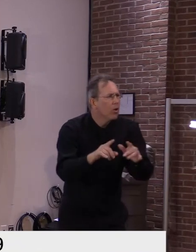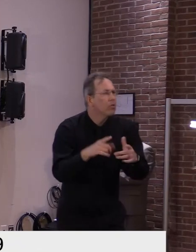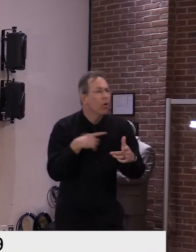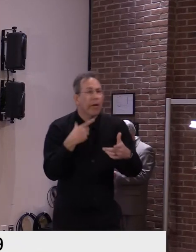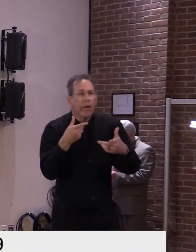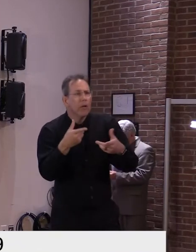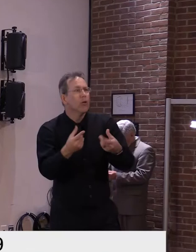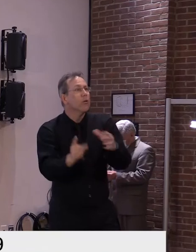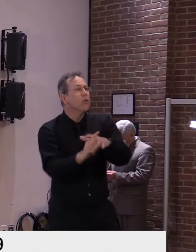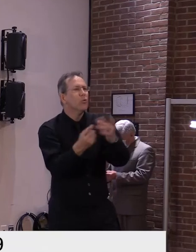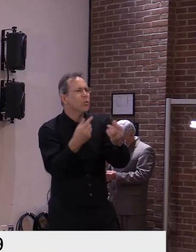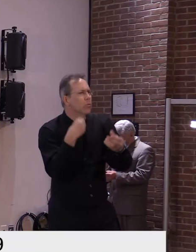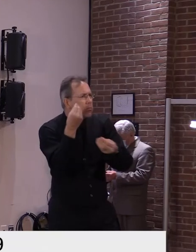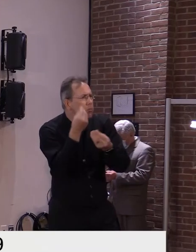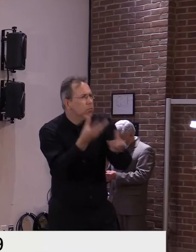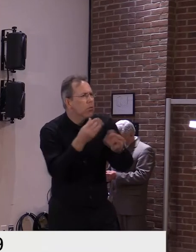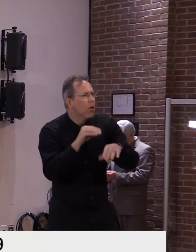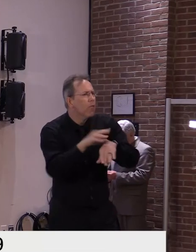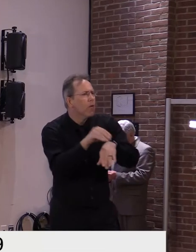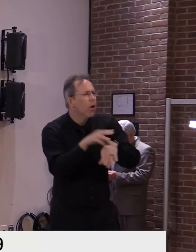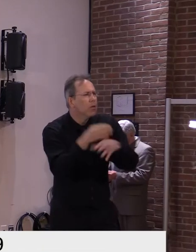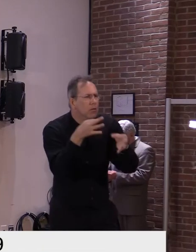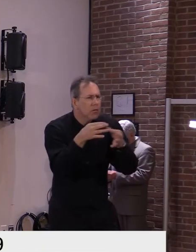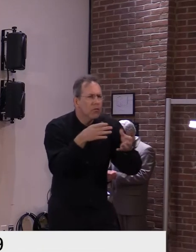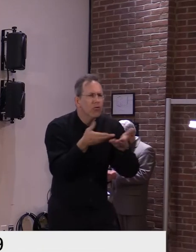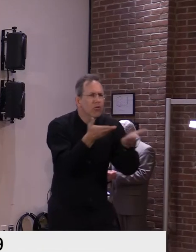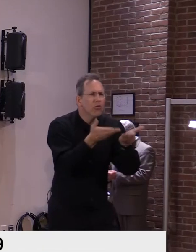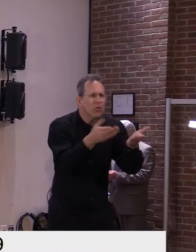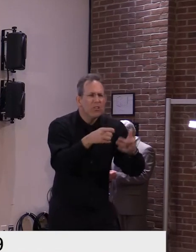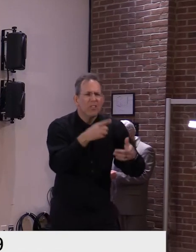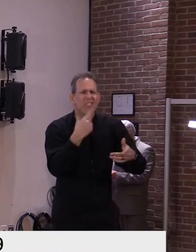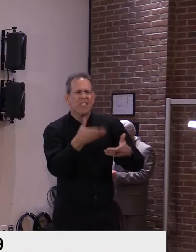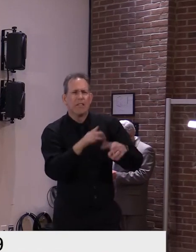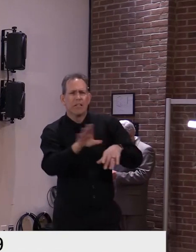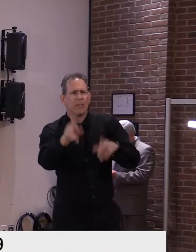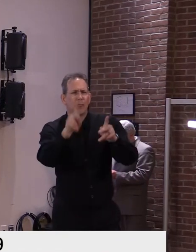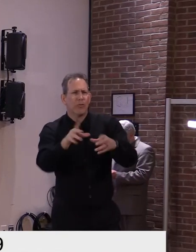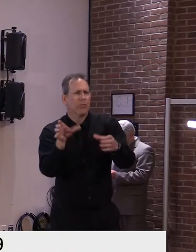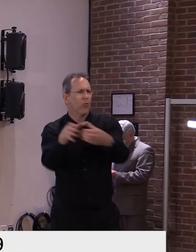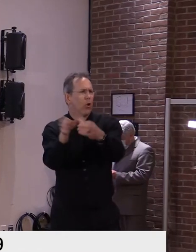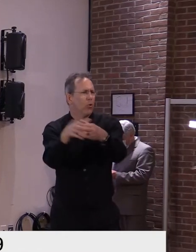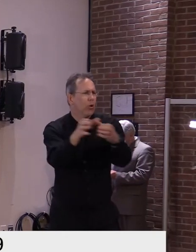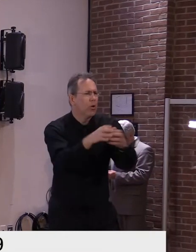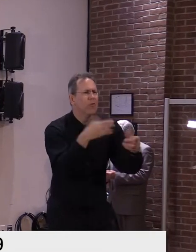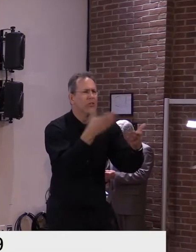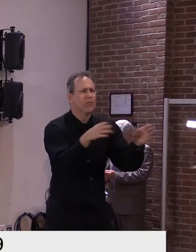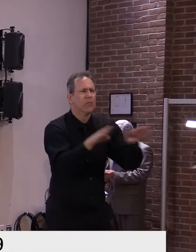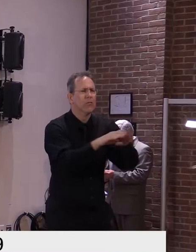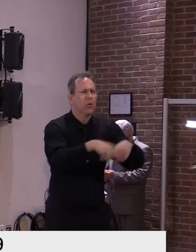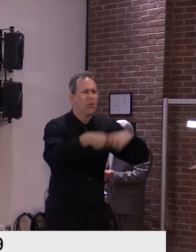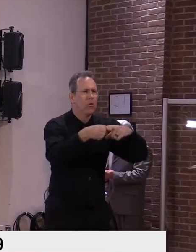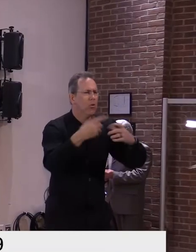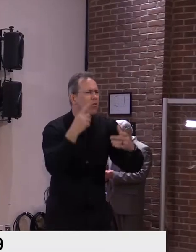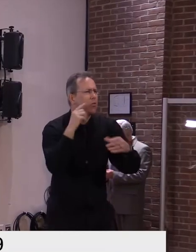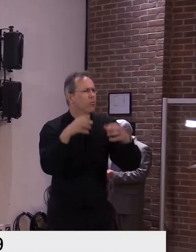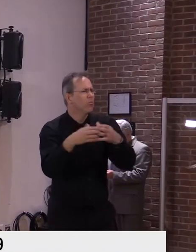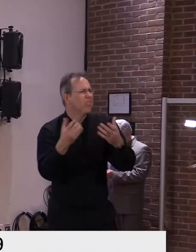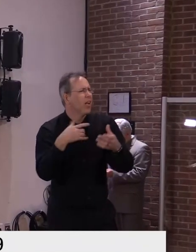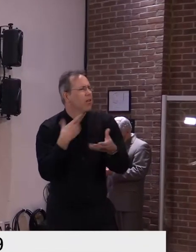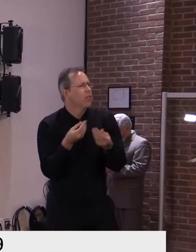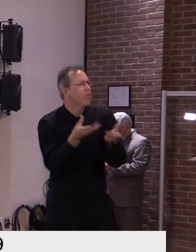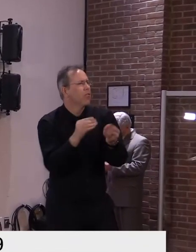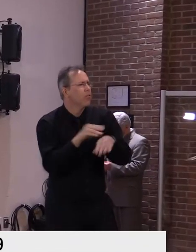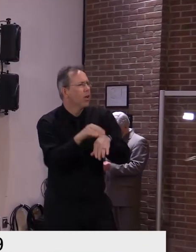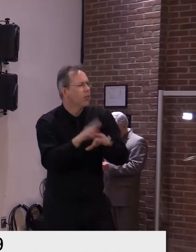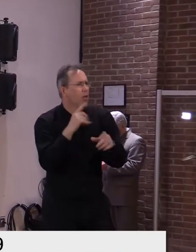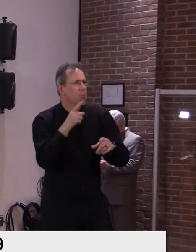occur. It's the VPA's role to deal with the scheduling of games, the canceling of games,